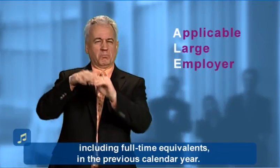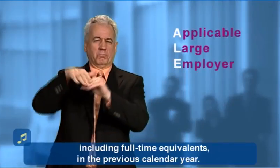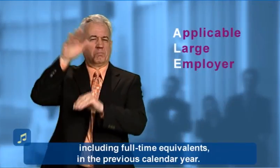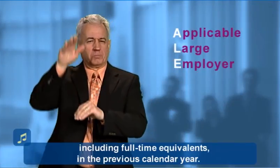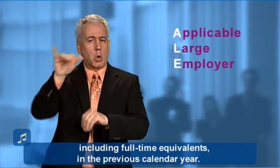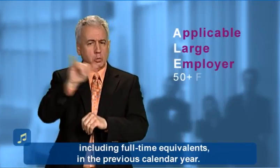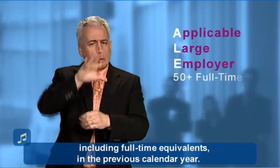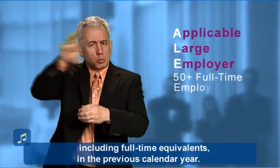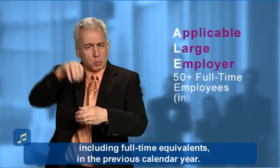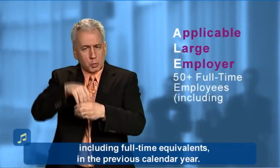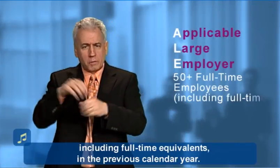year.